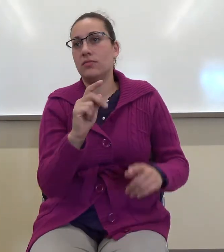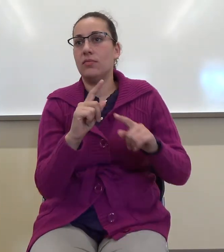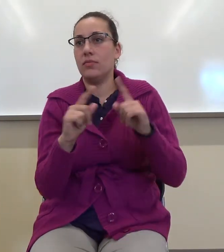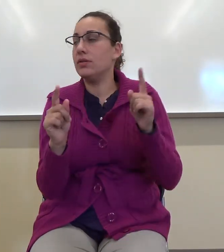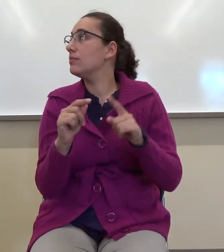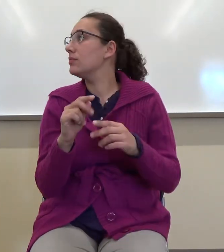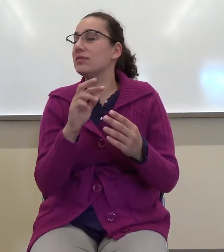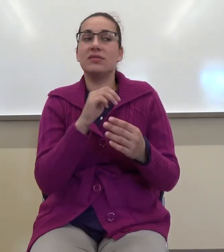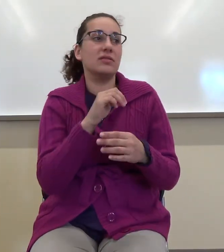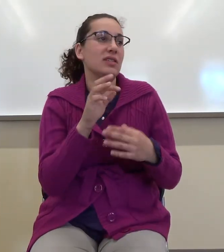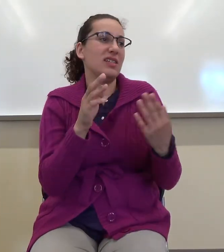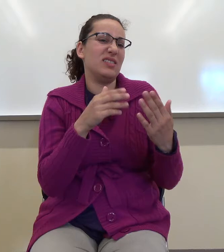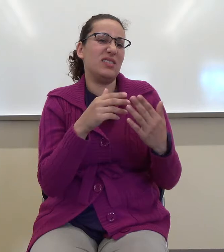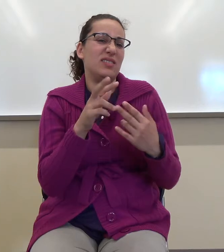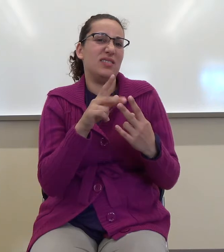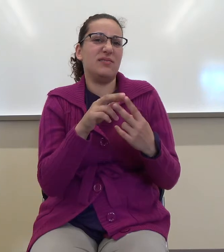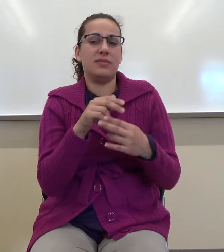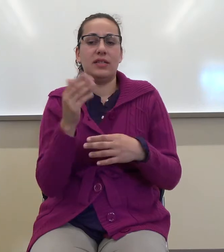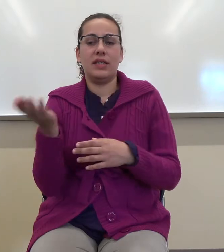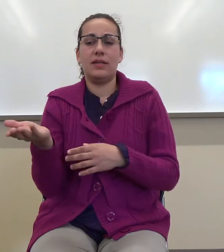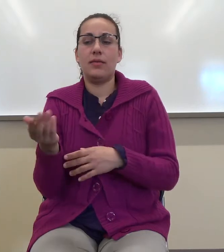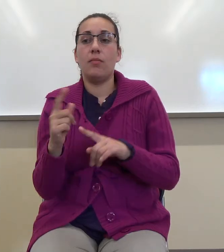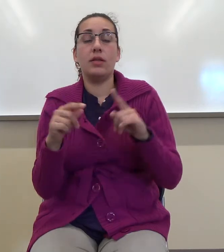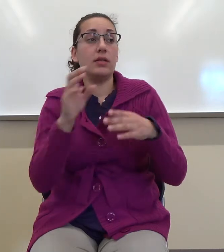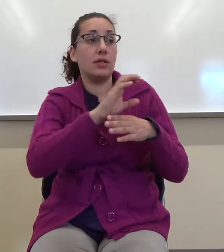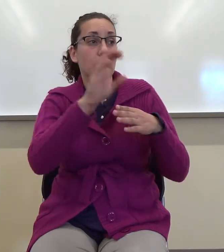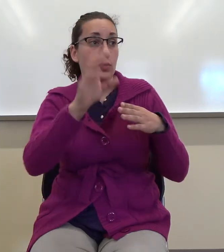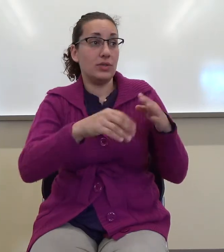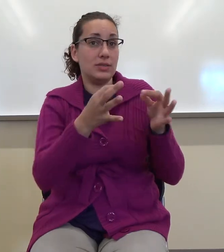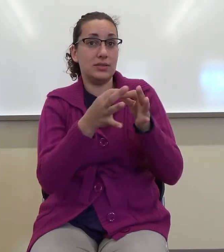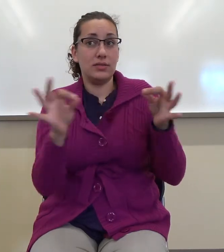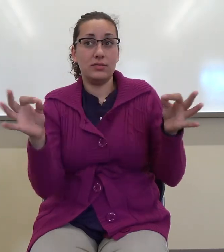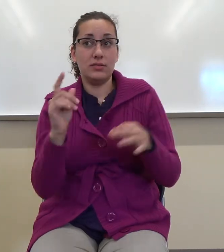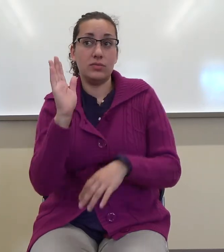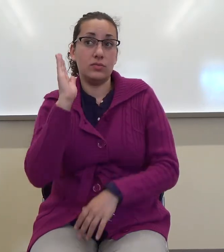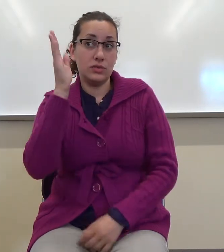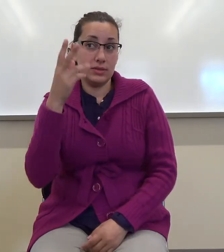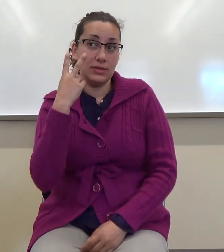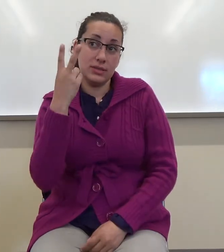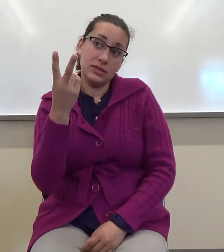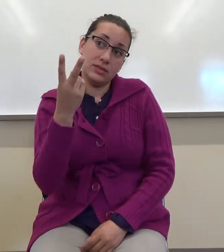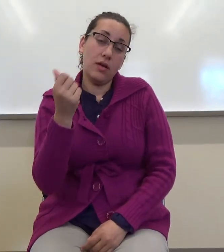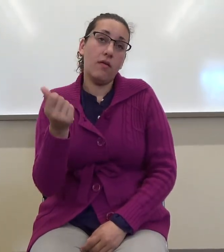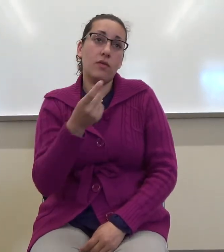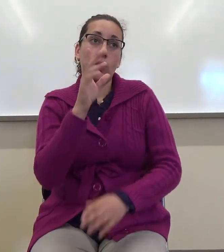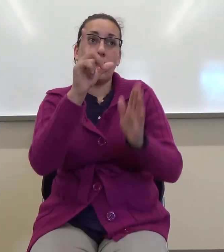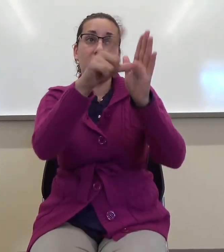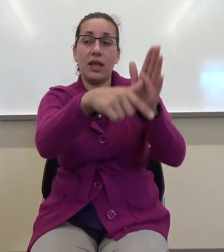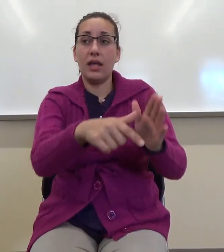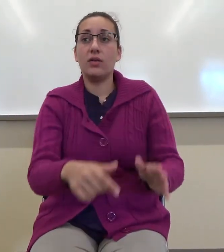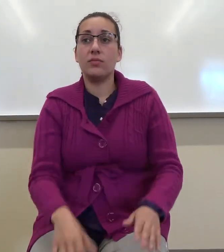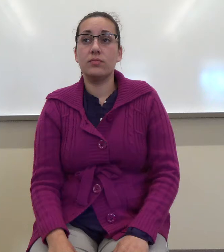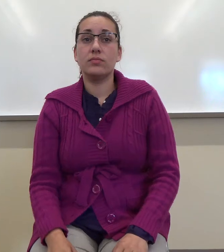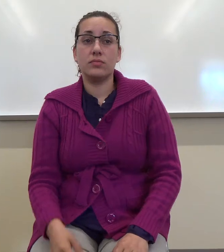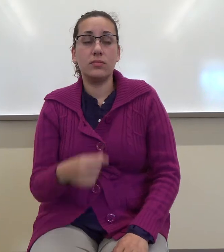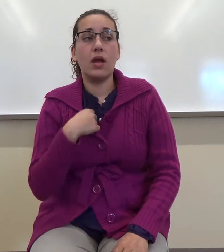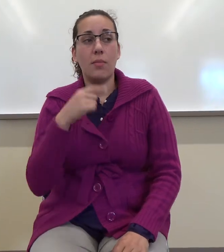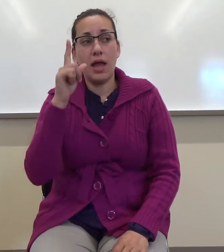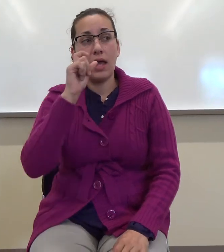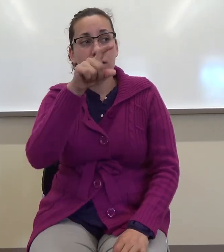there. As far as these concluding sentences, we're going to see some later on where I am actually asking you to define those. Wouldn't that